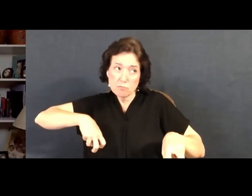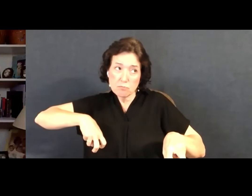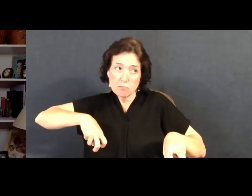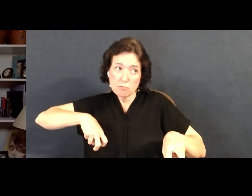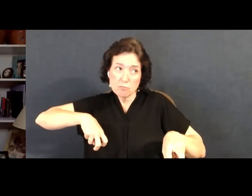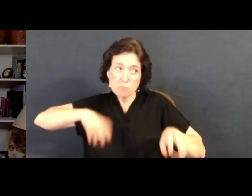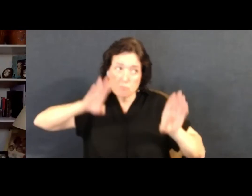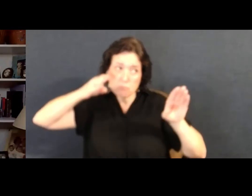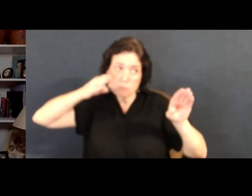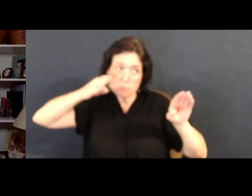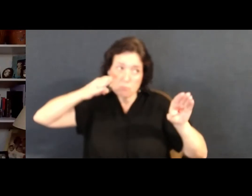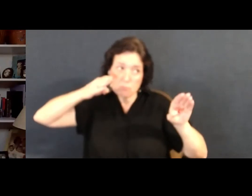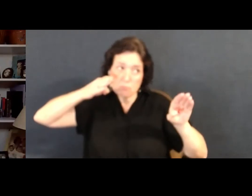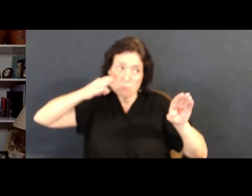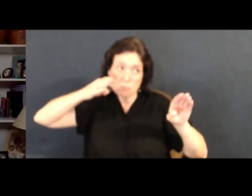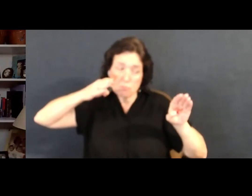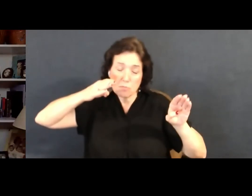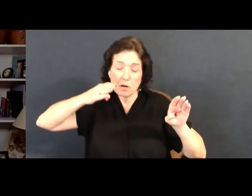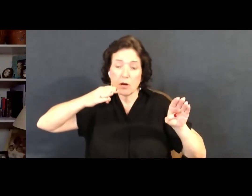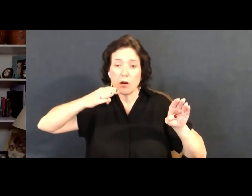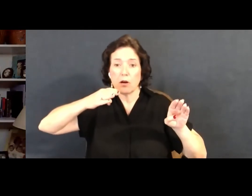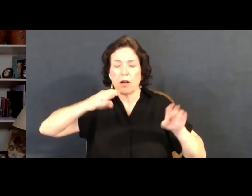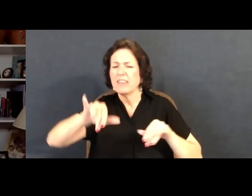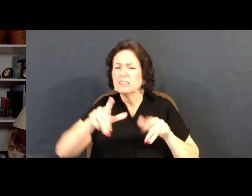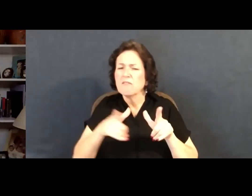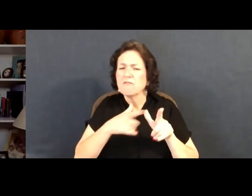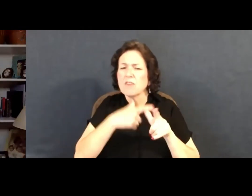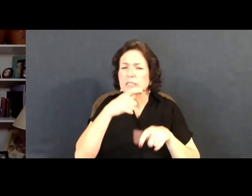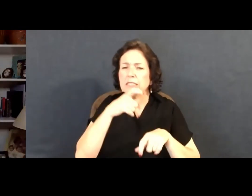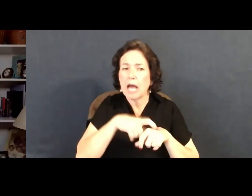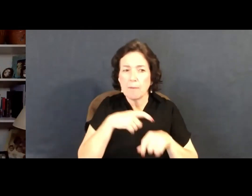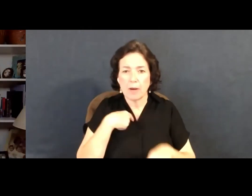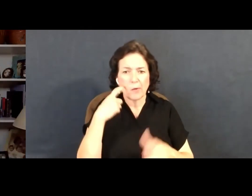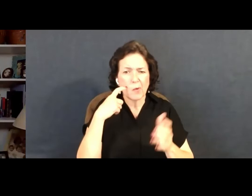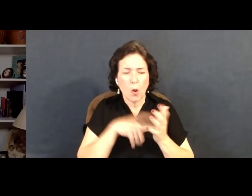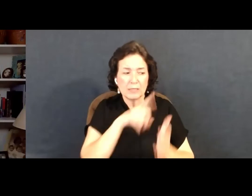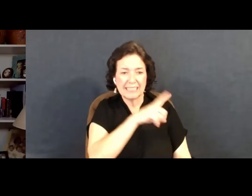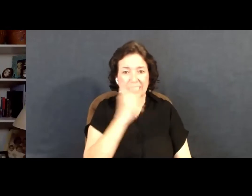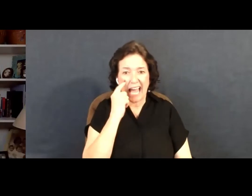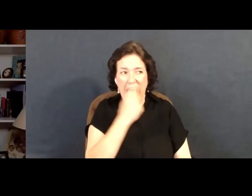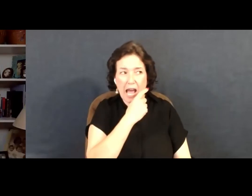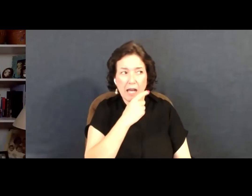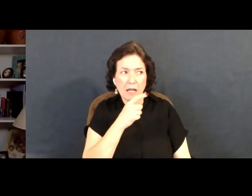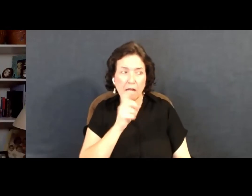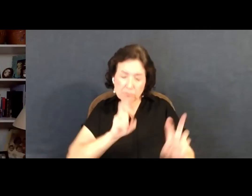and for the first time, and we'd ever seen it in Bear's eyes, there was hope.